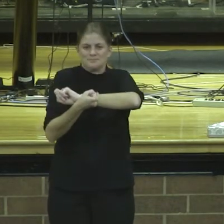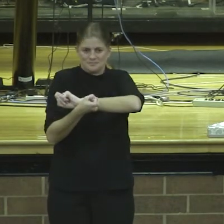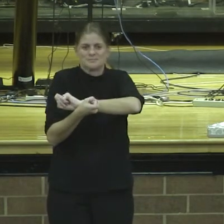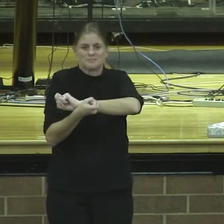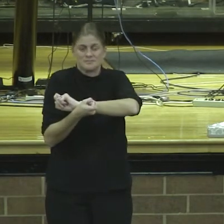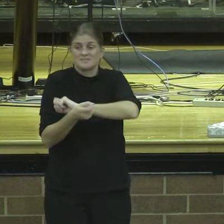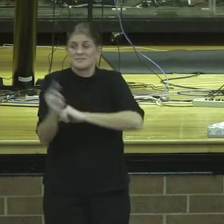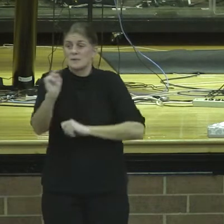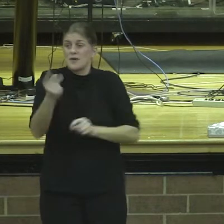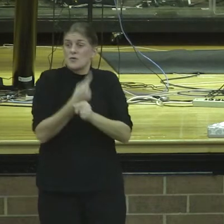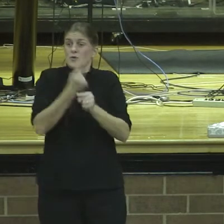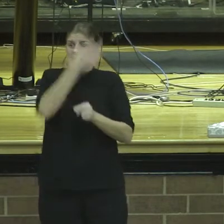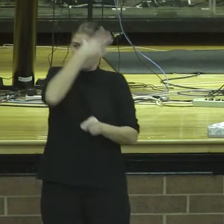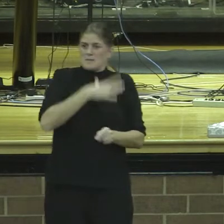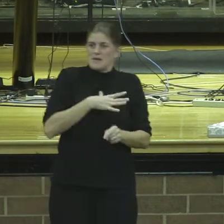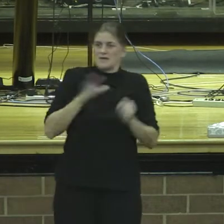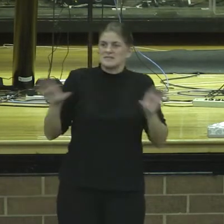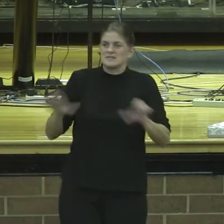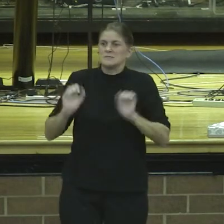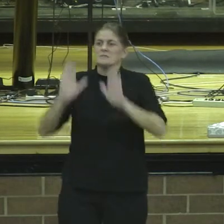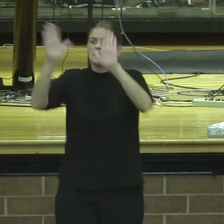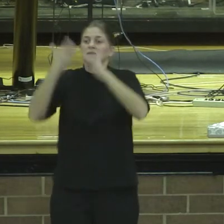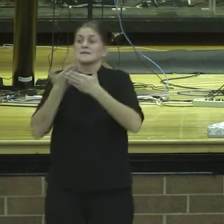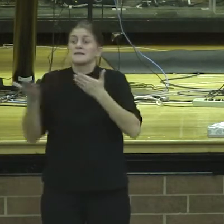Nehemiah was an ordinary man that did extraordinary things through prayer.